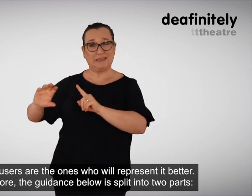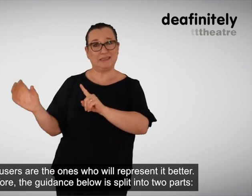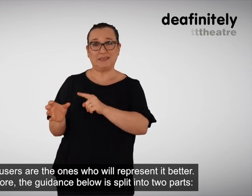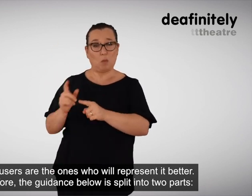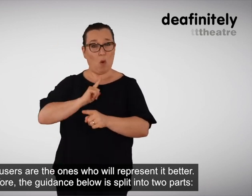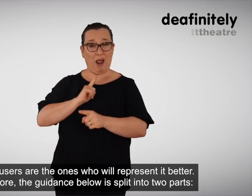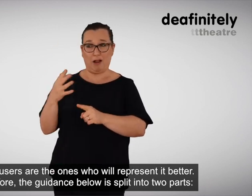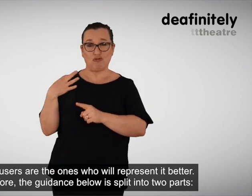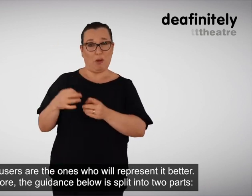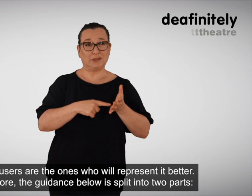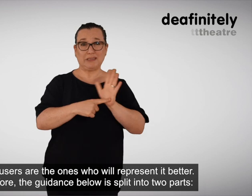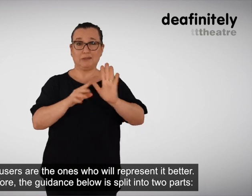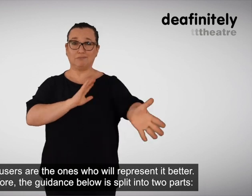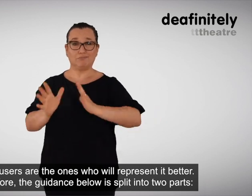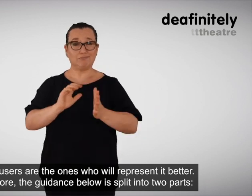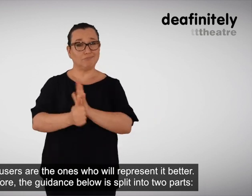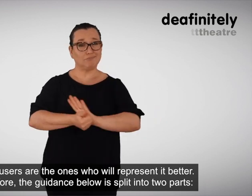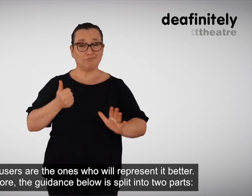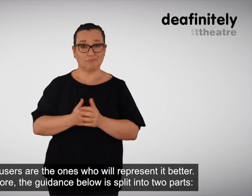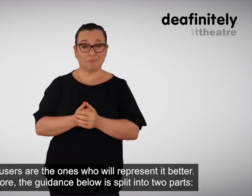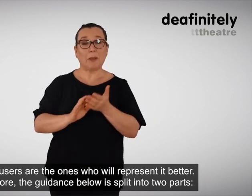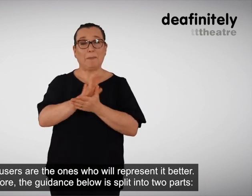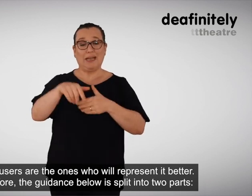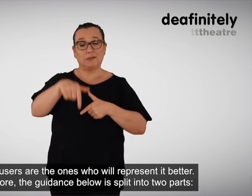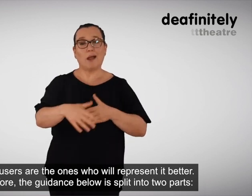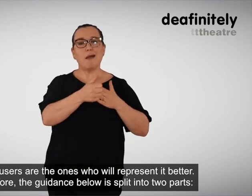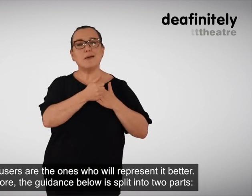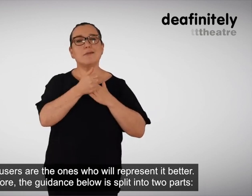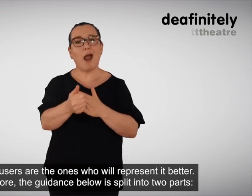Therefore, the guidance below is split into two parts.